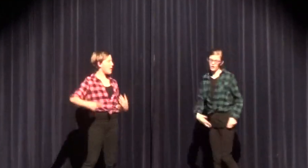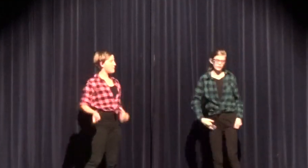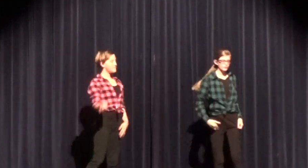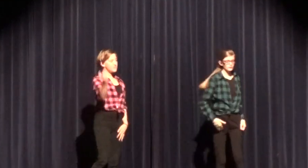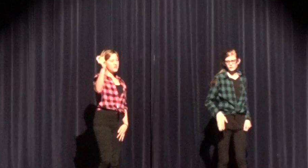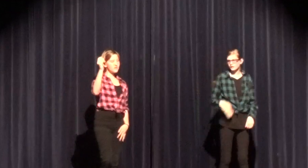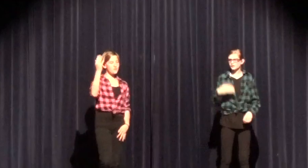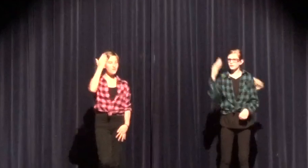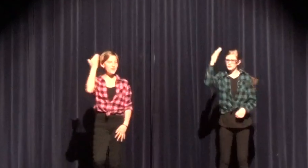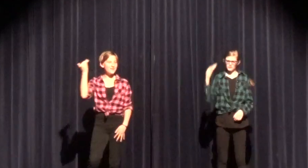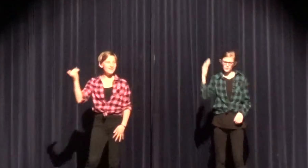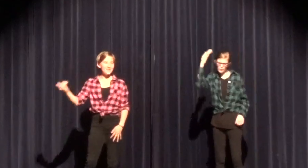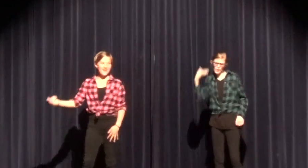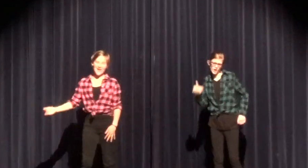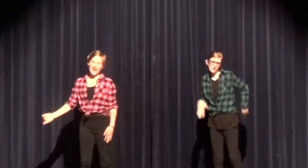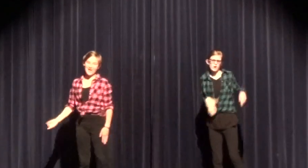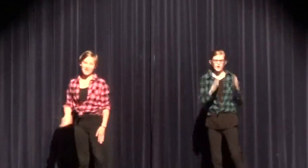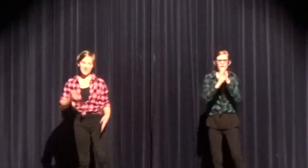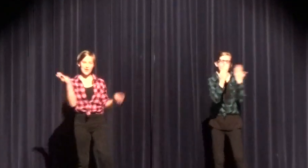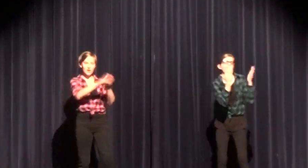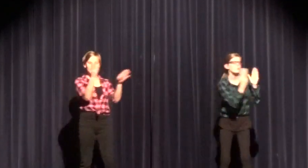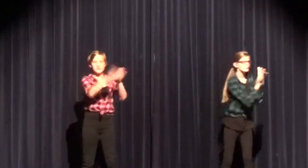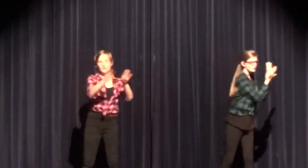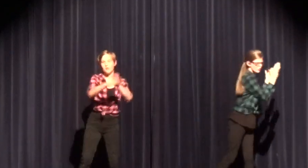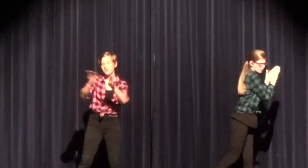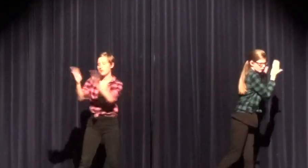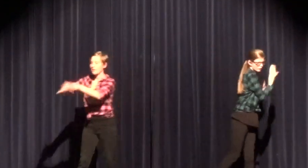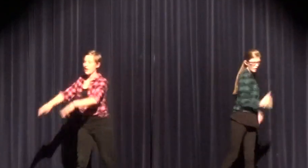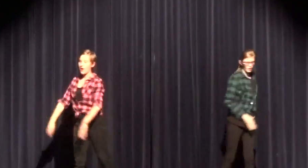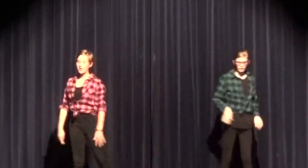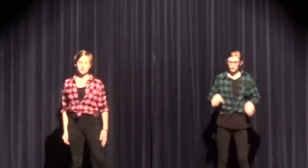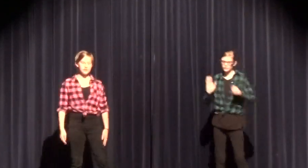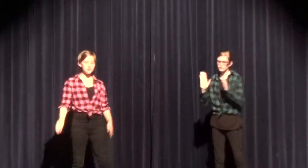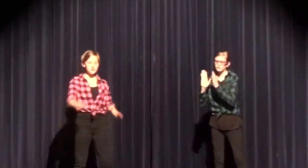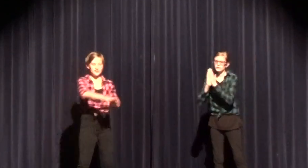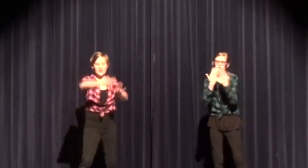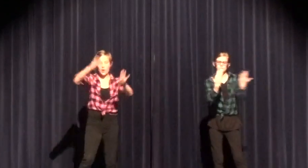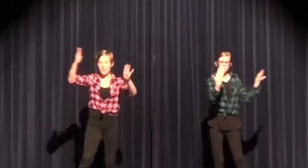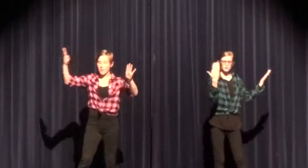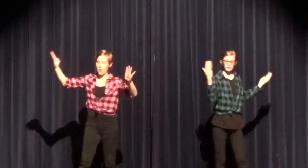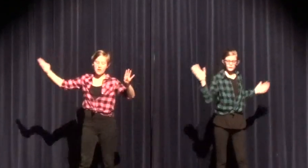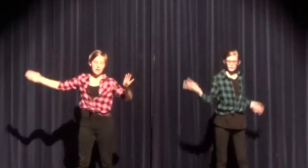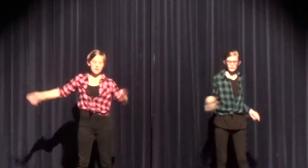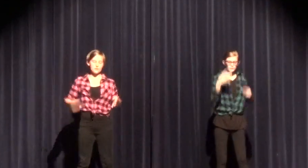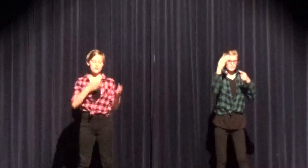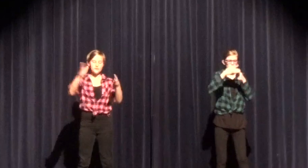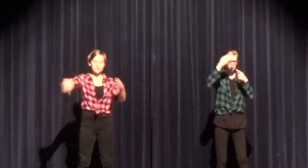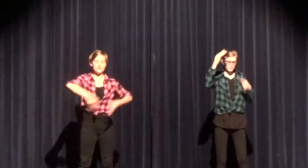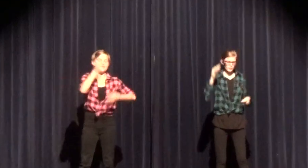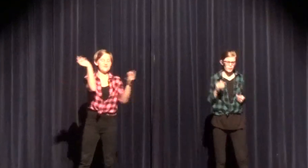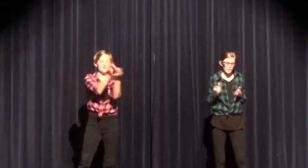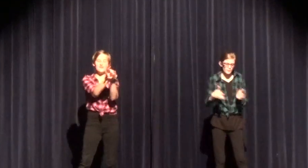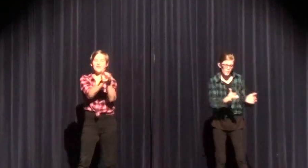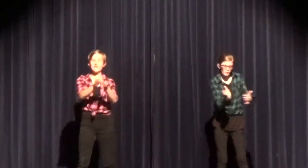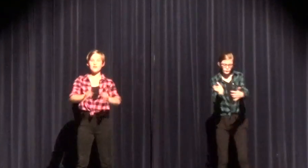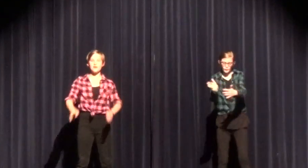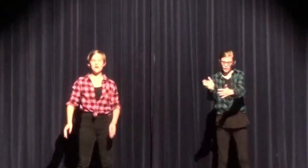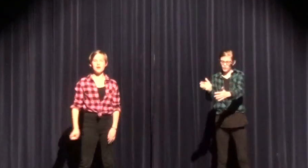Maybe a reason why, all the doors are closed, so you could open one that leads you to the perfect room